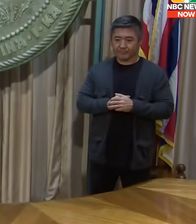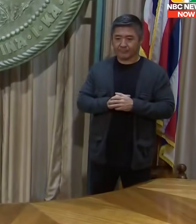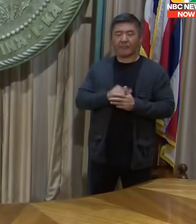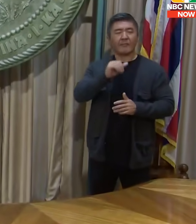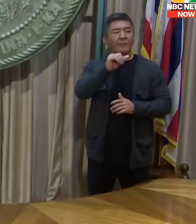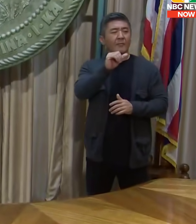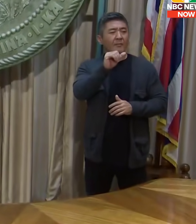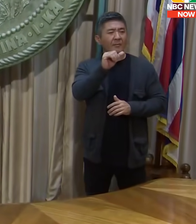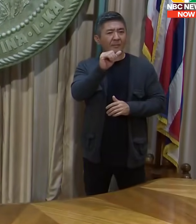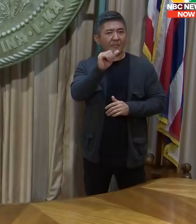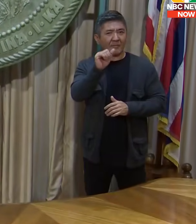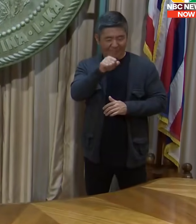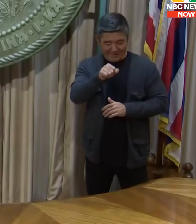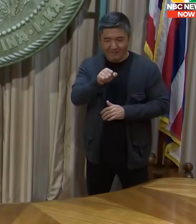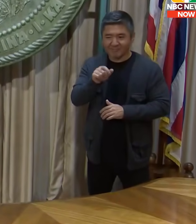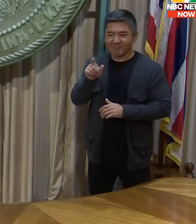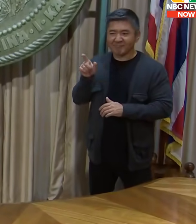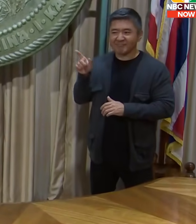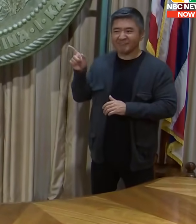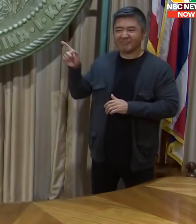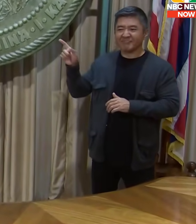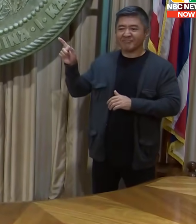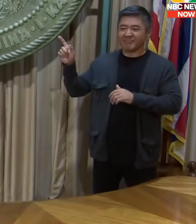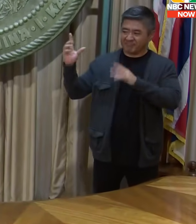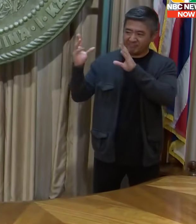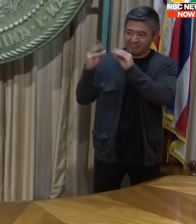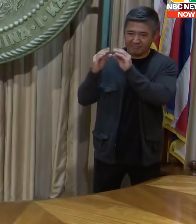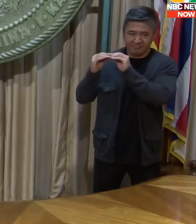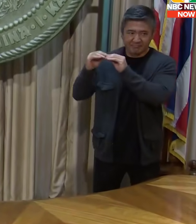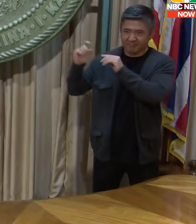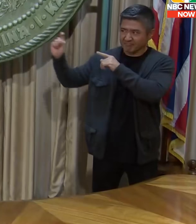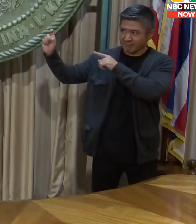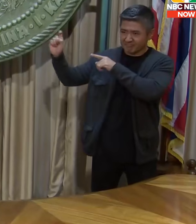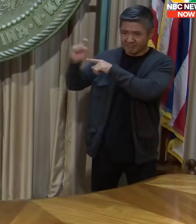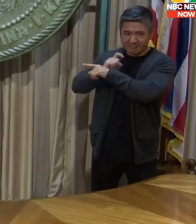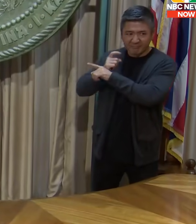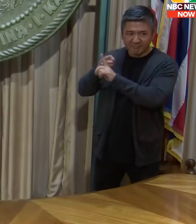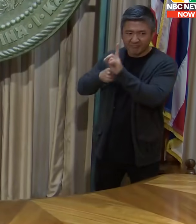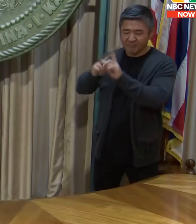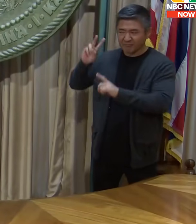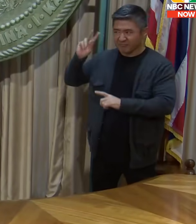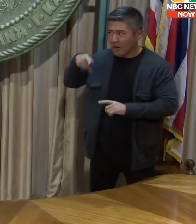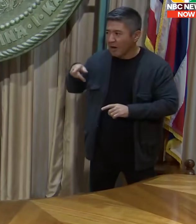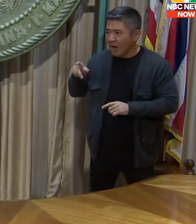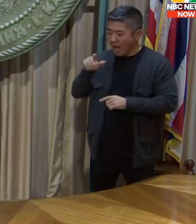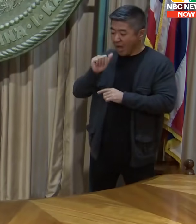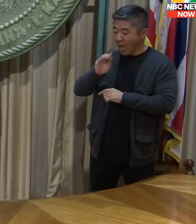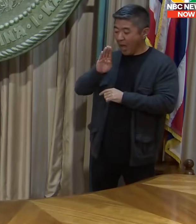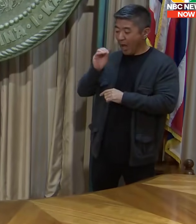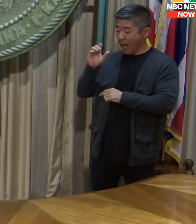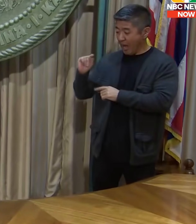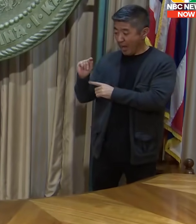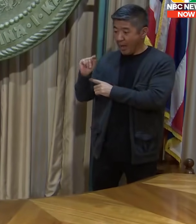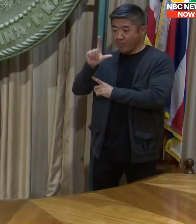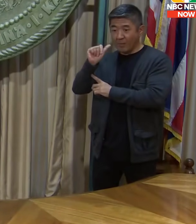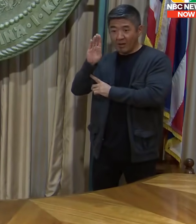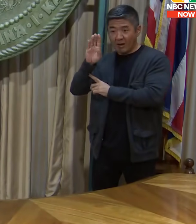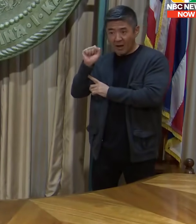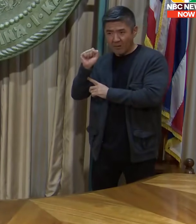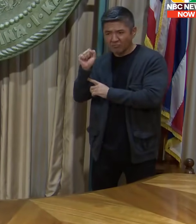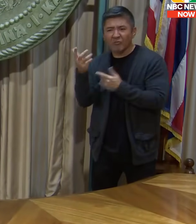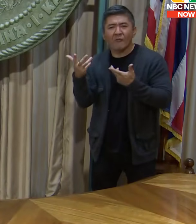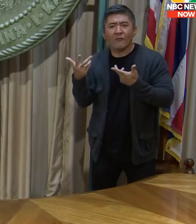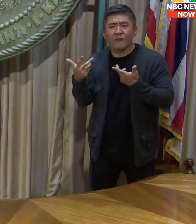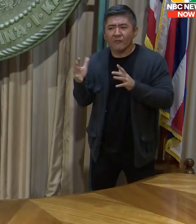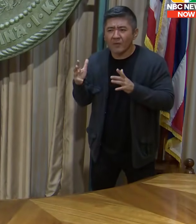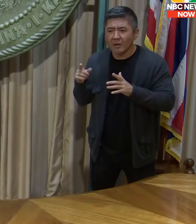Yes, we were informed on the call with the Vice President this morning that Abbott Labs had completed